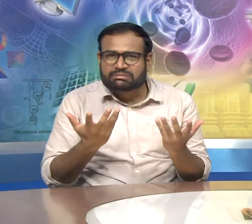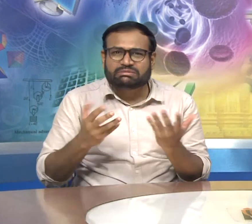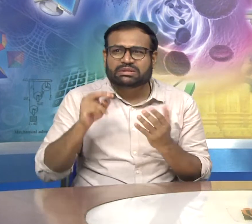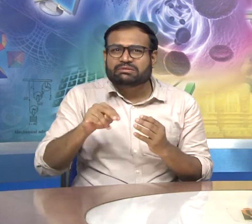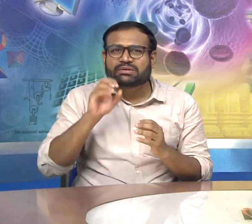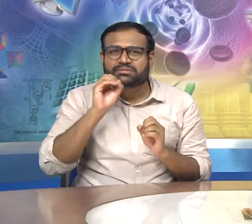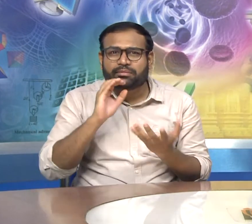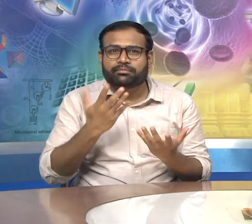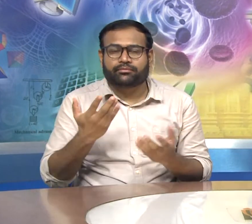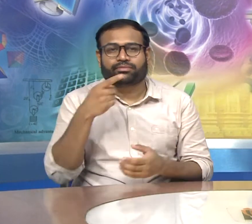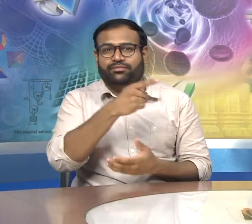research.